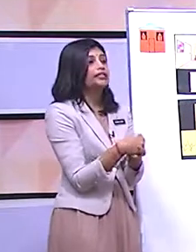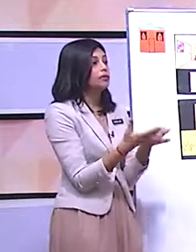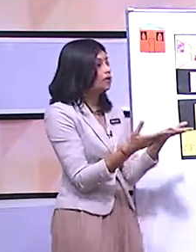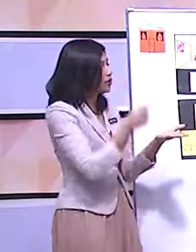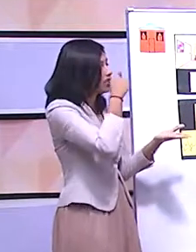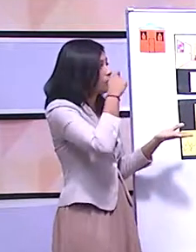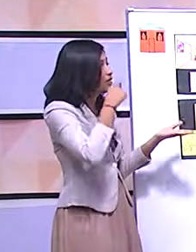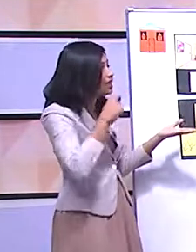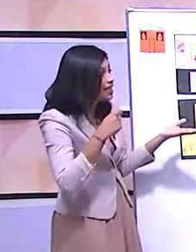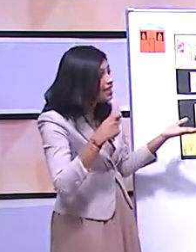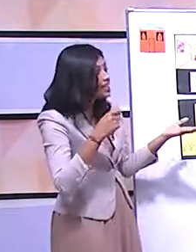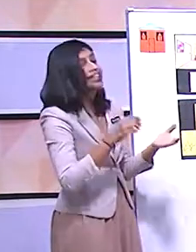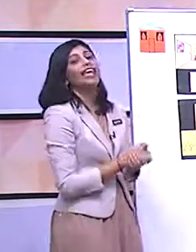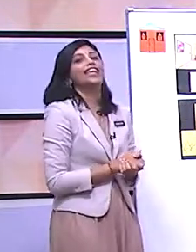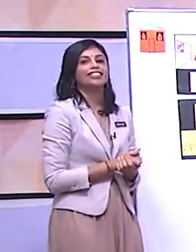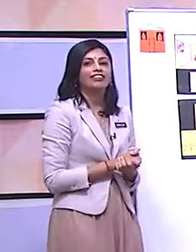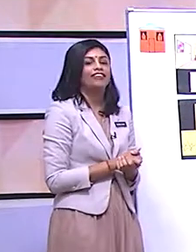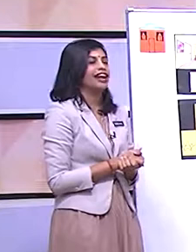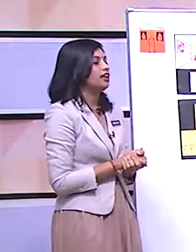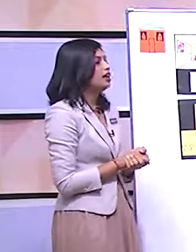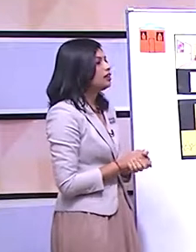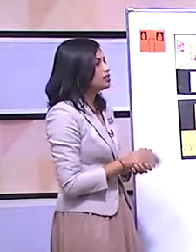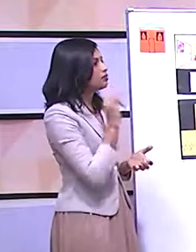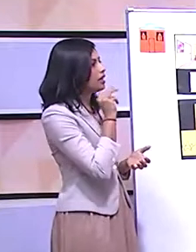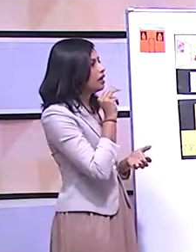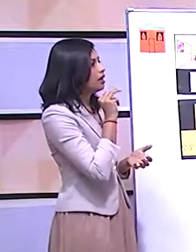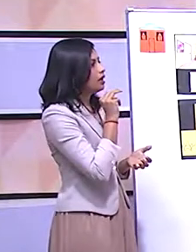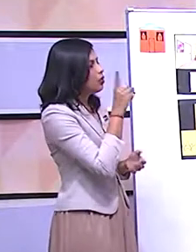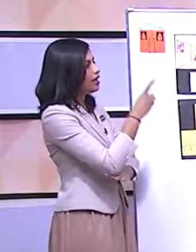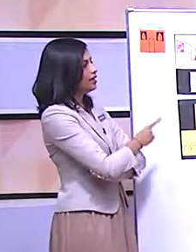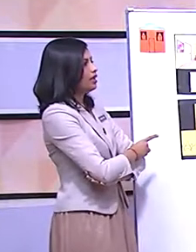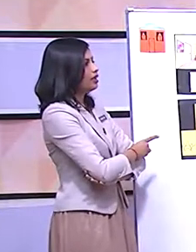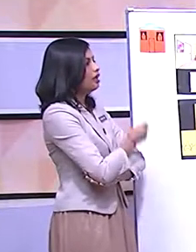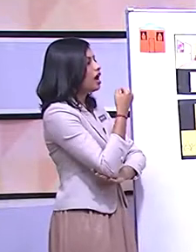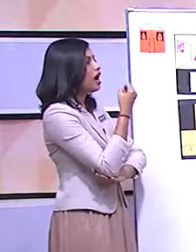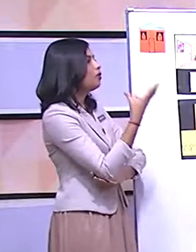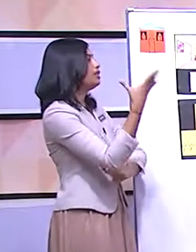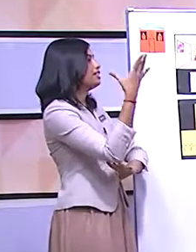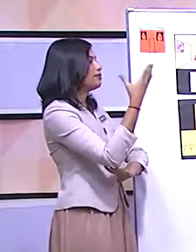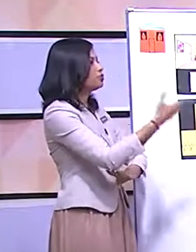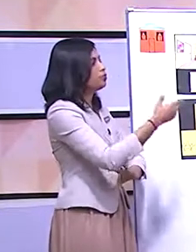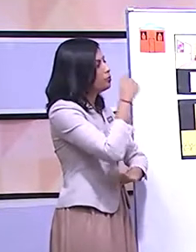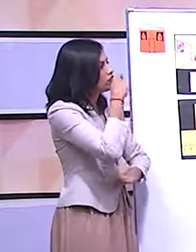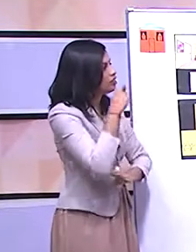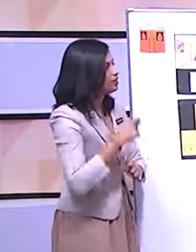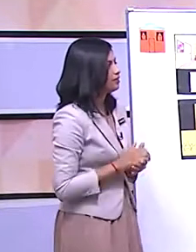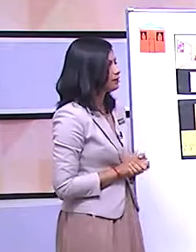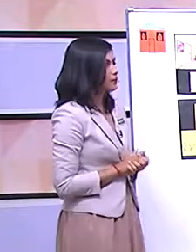Maybe we brush our teeth. Yes, mm-hmm. All right. Okay, so Mira, one day, how many times do you brush your teeth? I brush